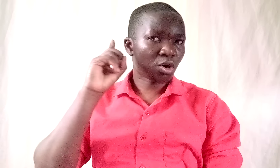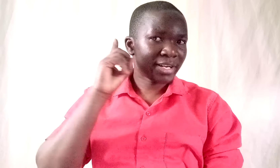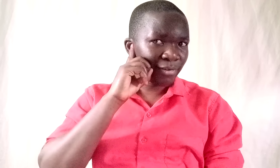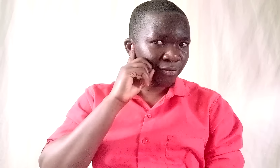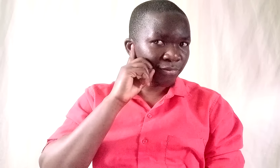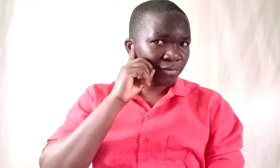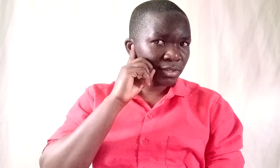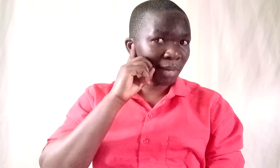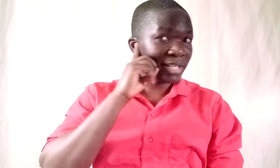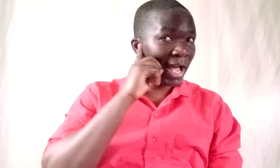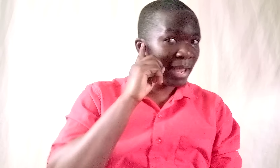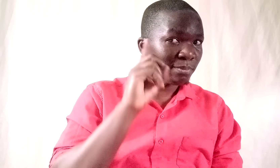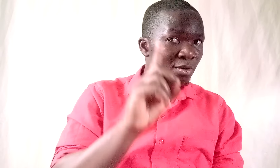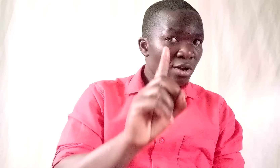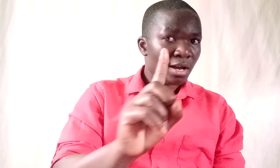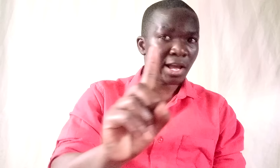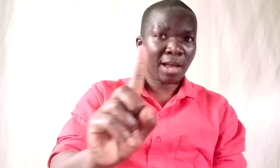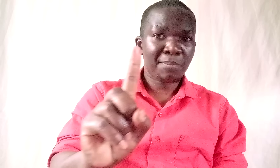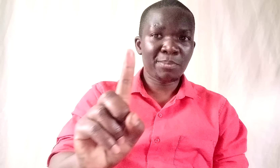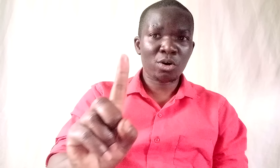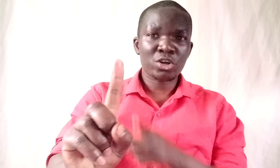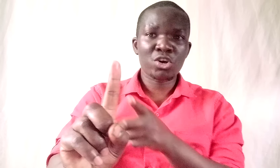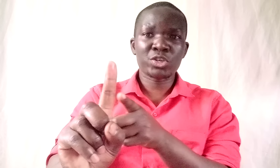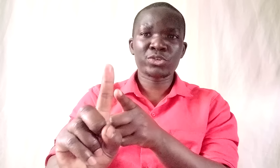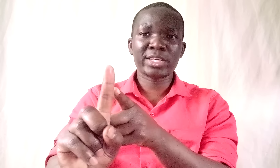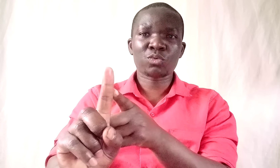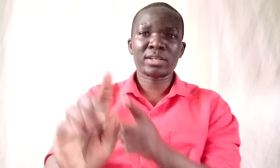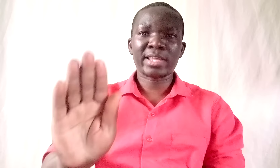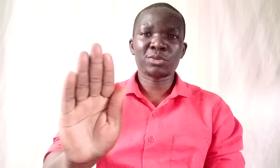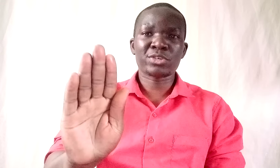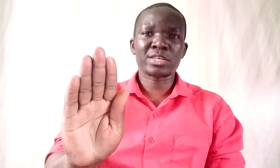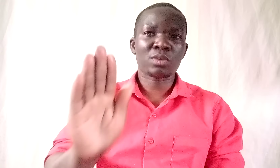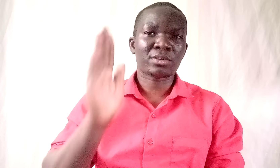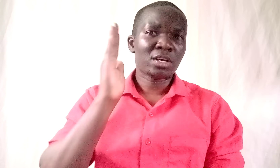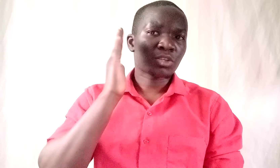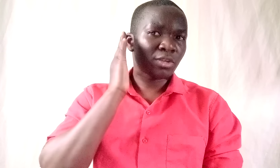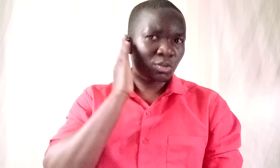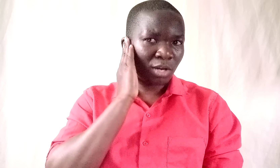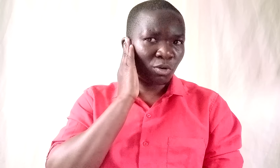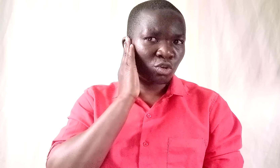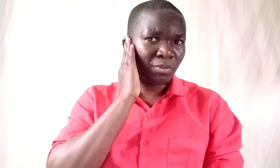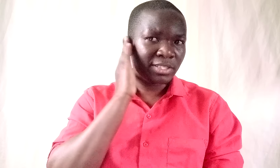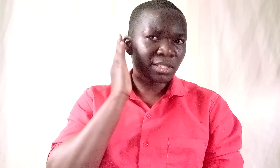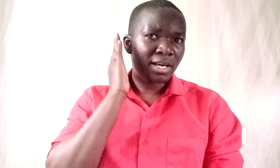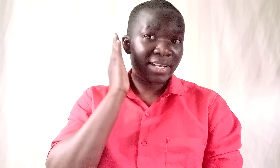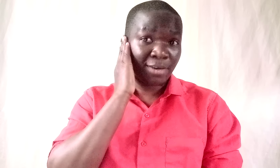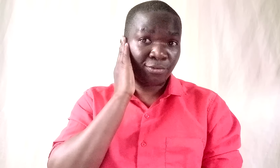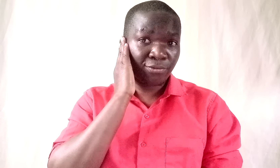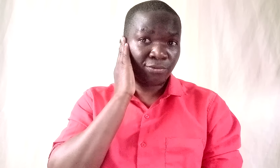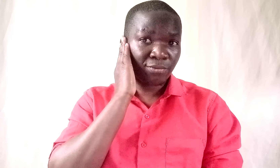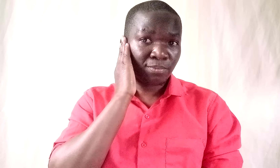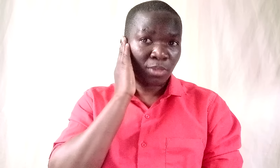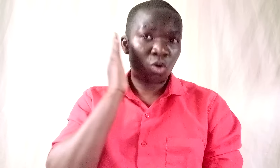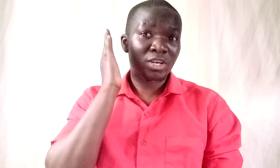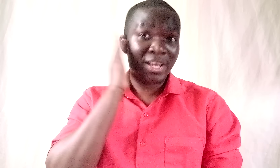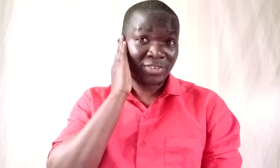deaf, sometimes people don't use this one, they use this one. So this one also means deaf or